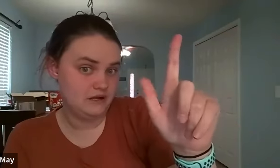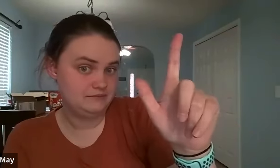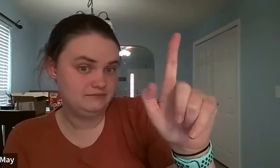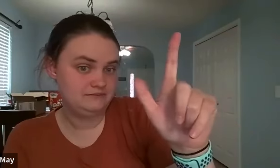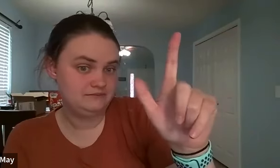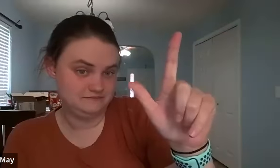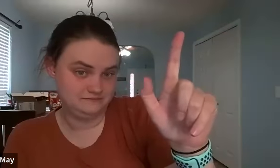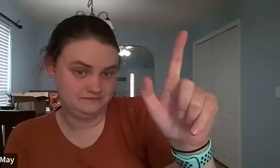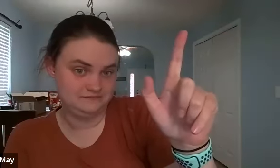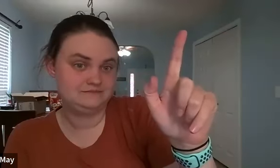21,